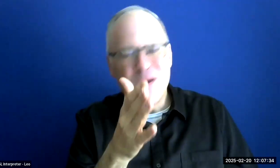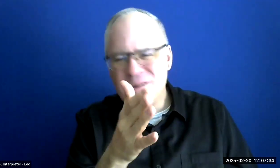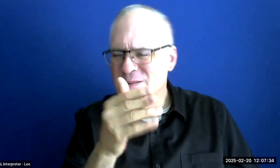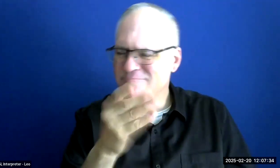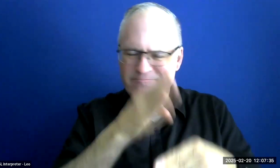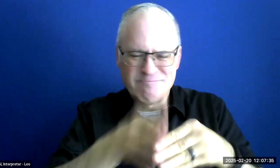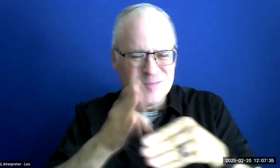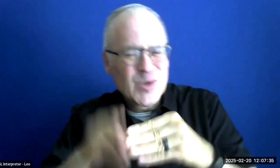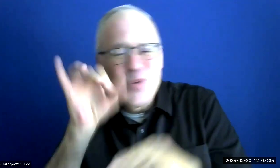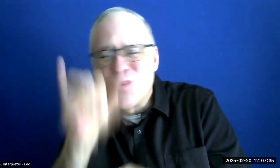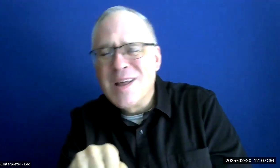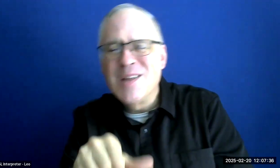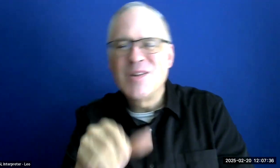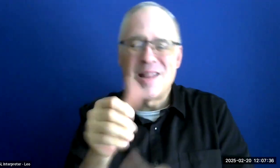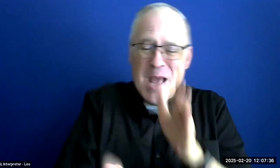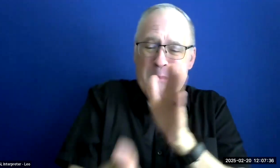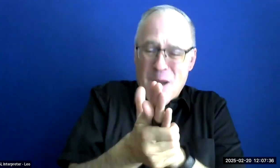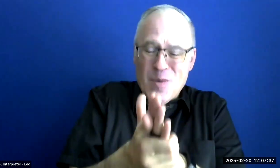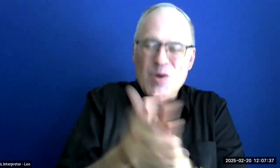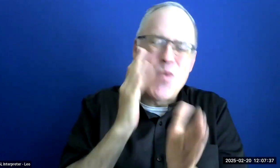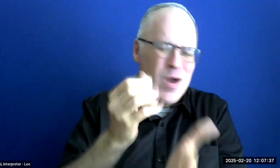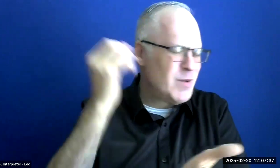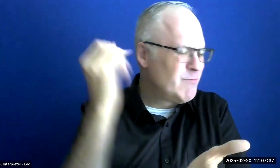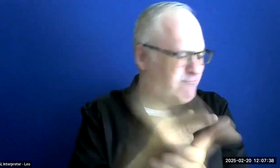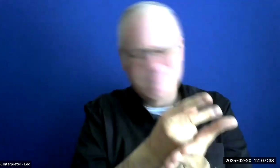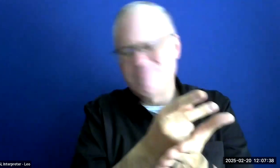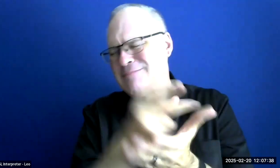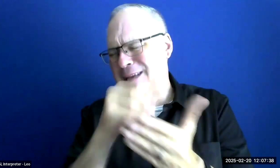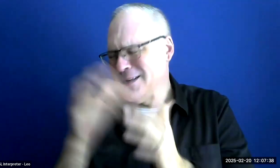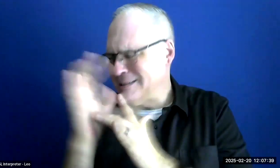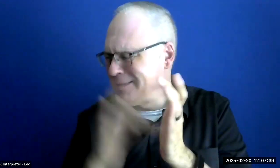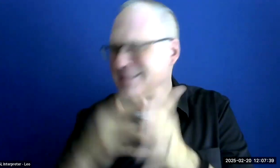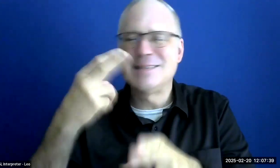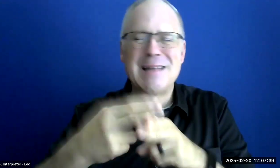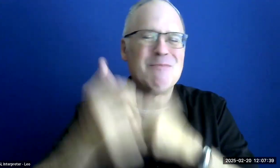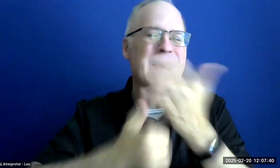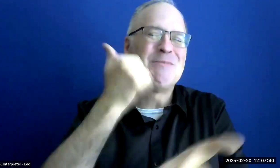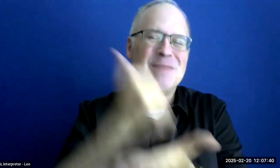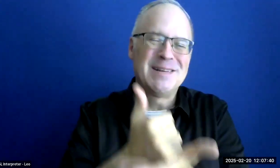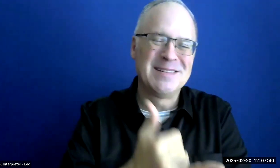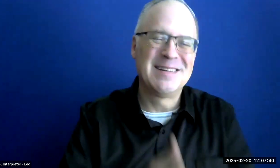amendments ratified in Jesus' name. Amen.